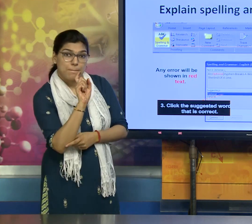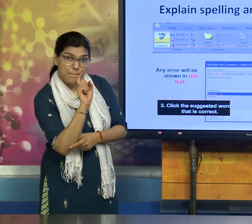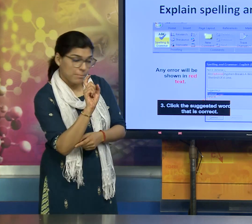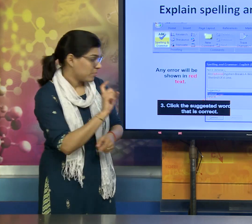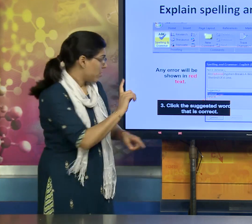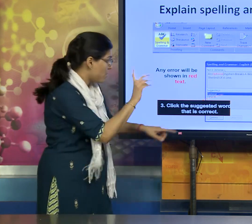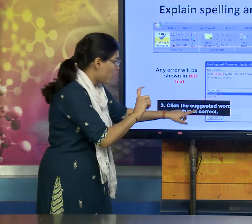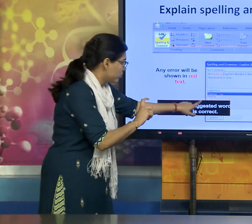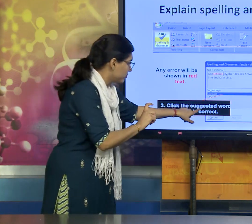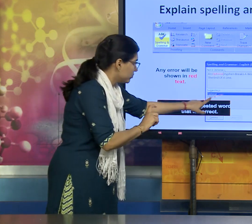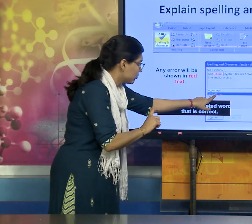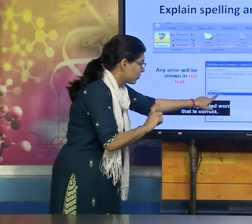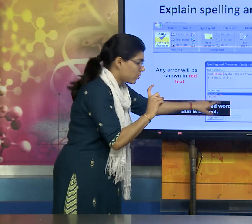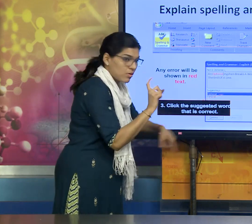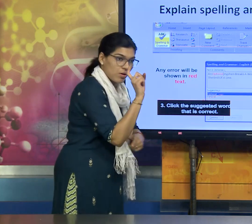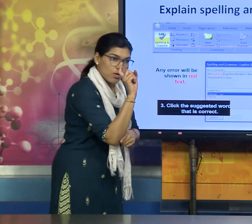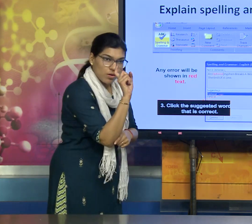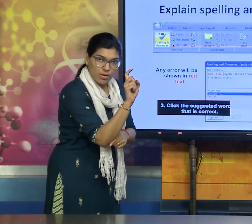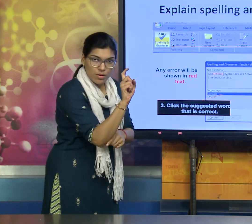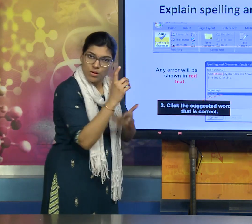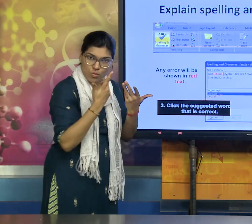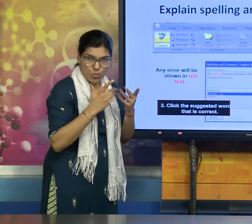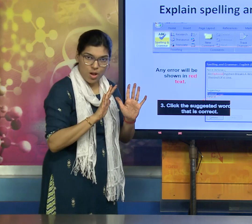word by clicking on the suggested word.